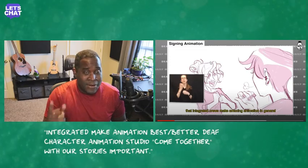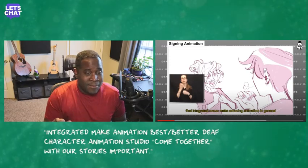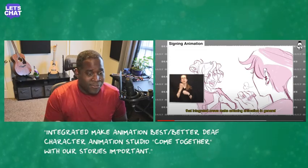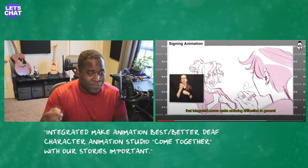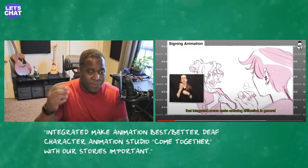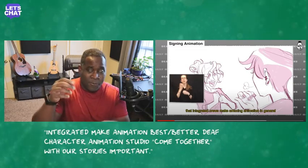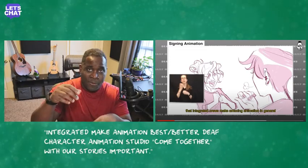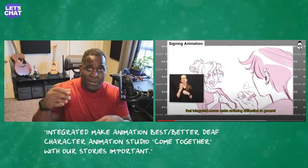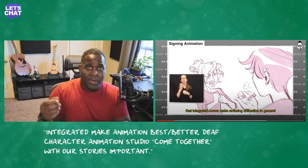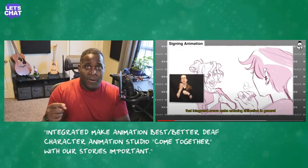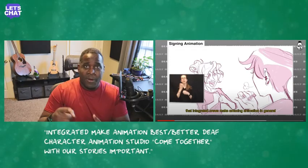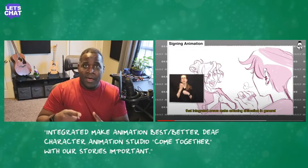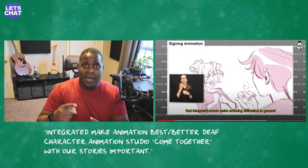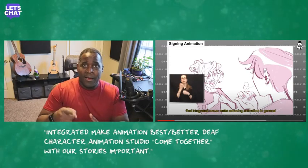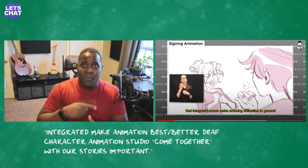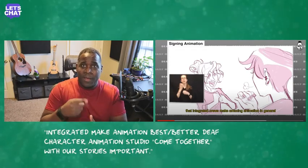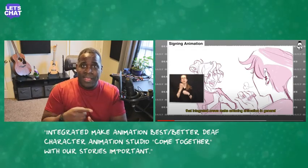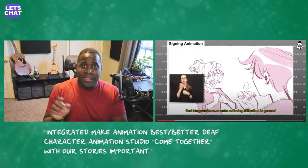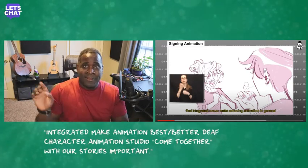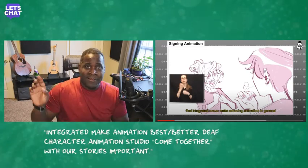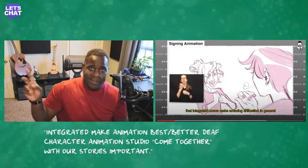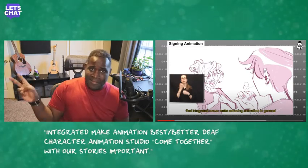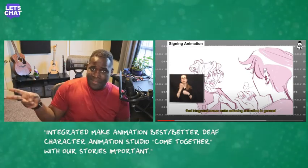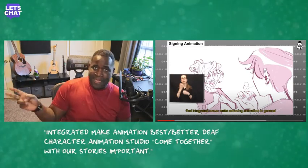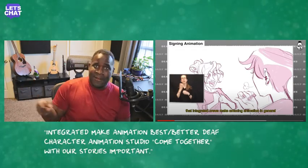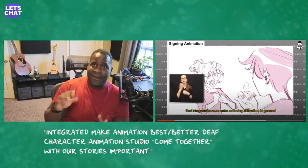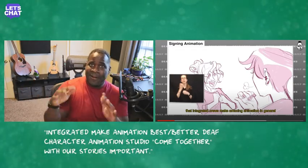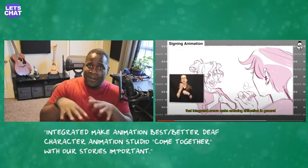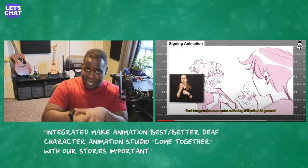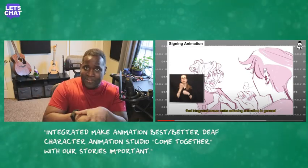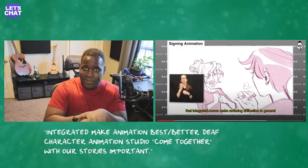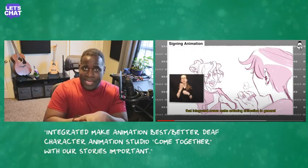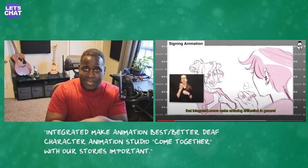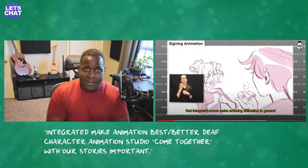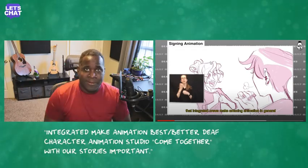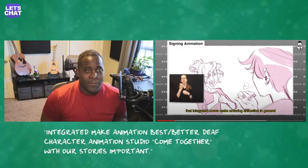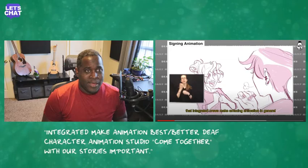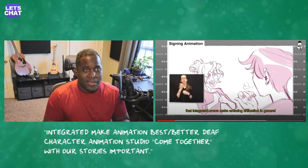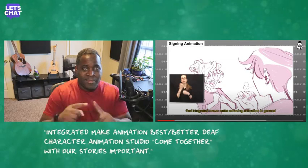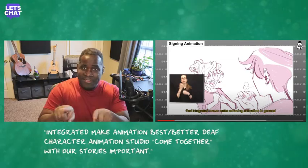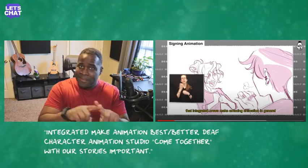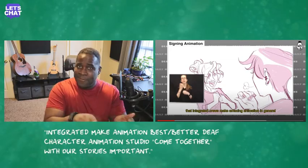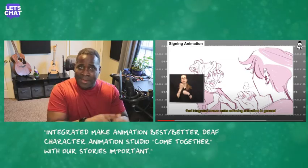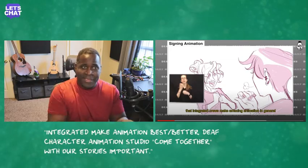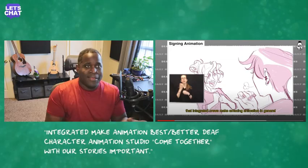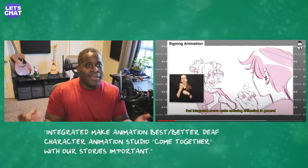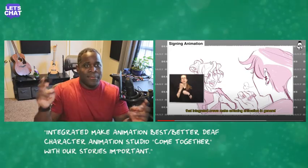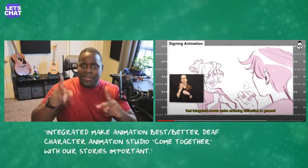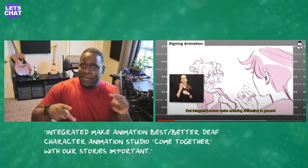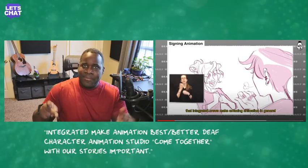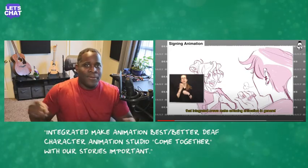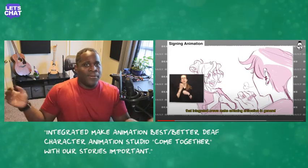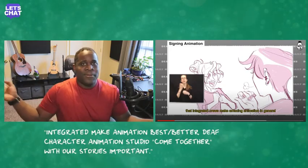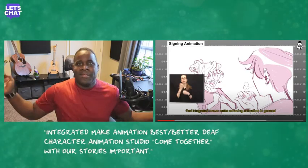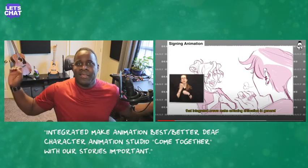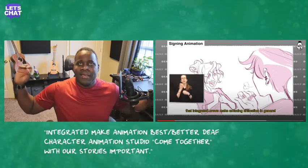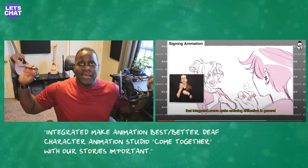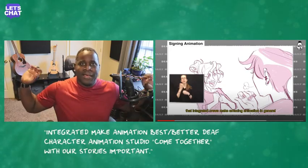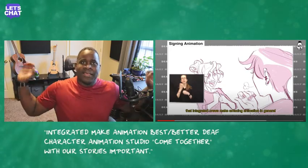Very, very much so when they are integrated with different